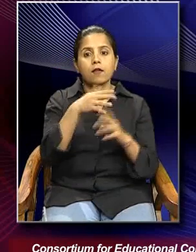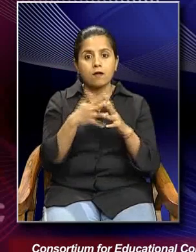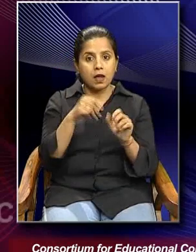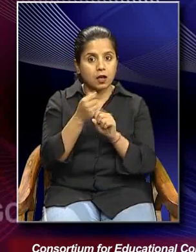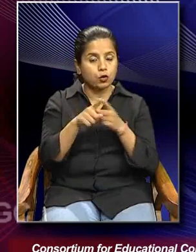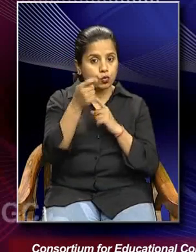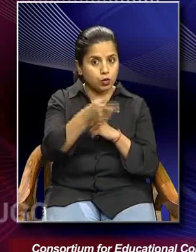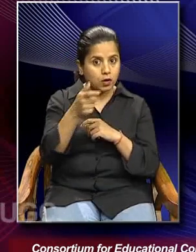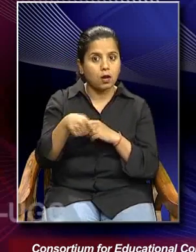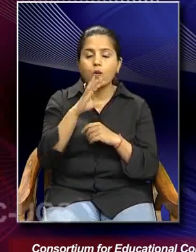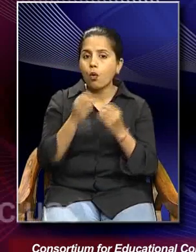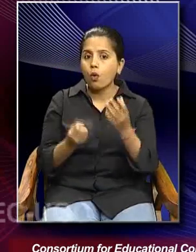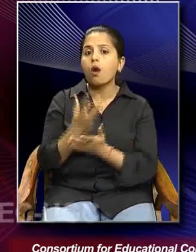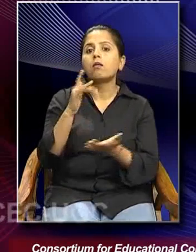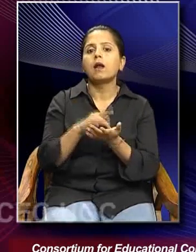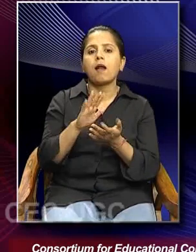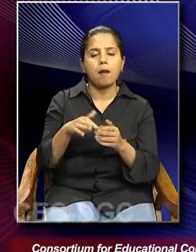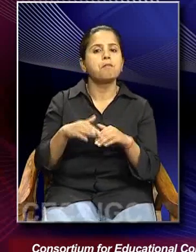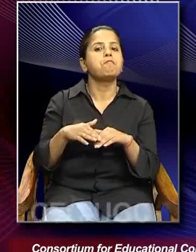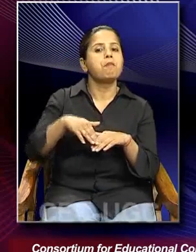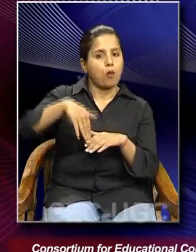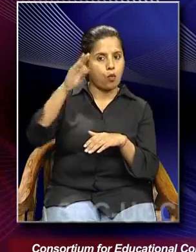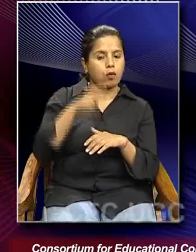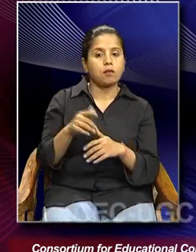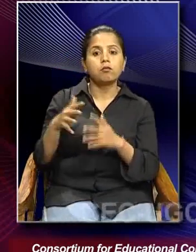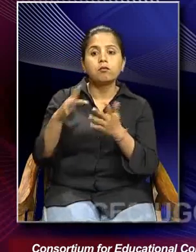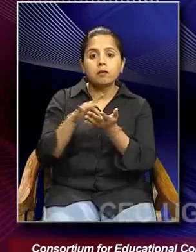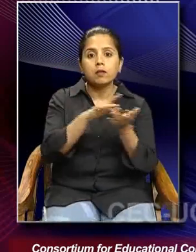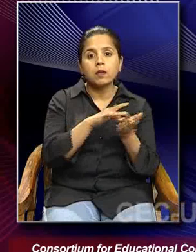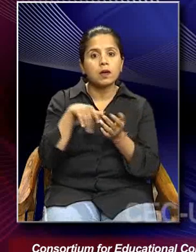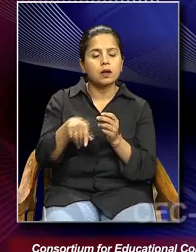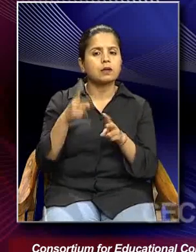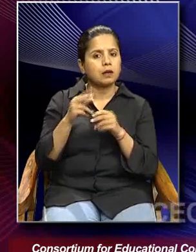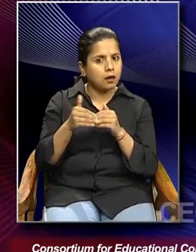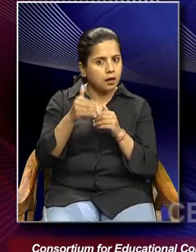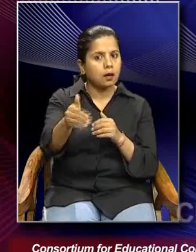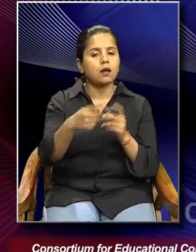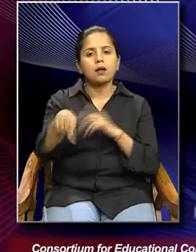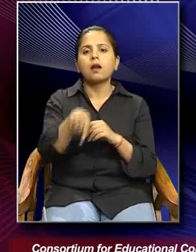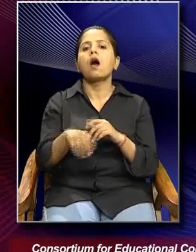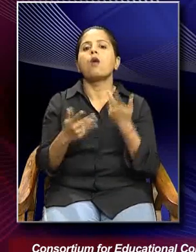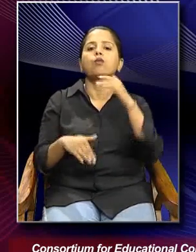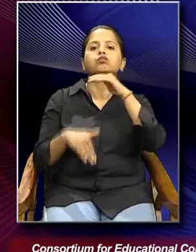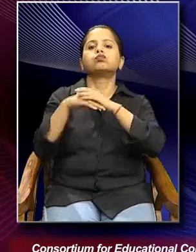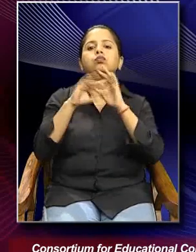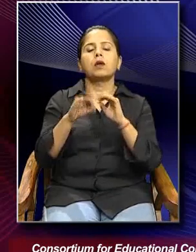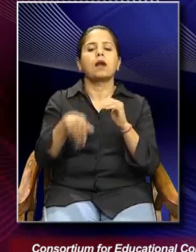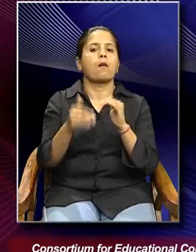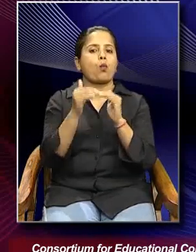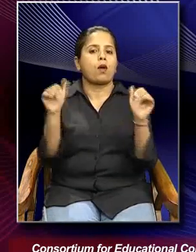place of origin also increases and the place of destination remains saturated, and so there will be an equilibrium in